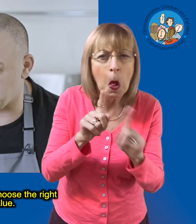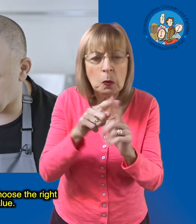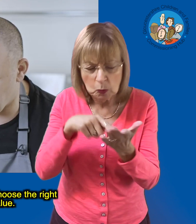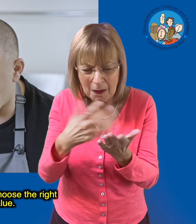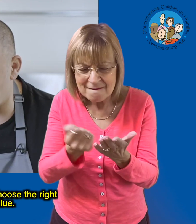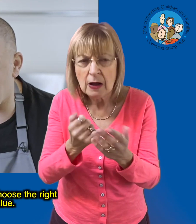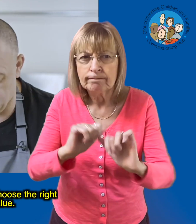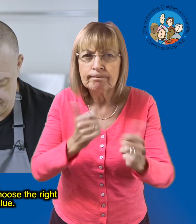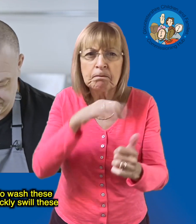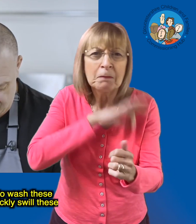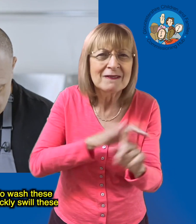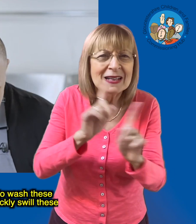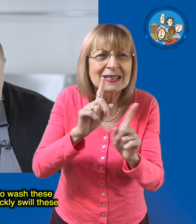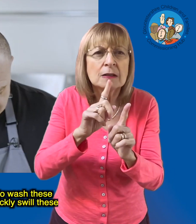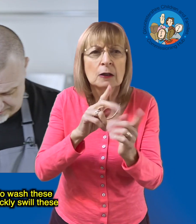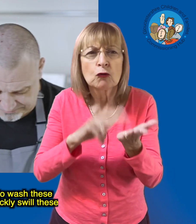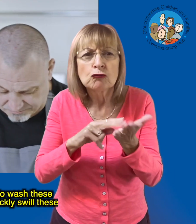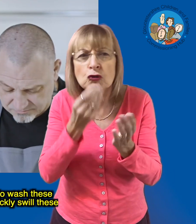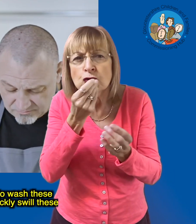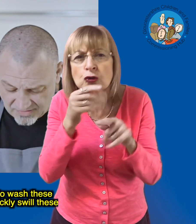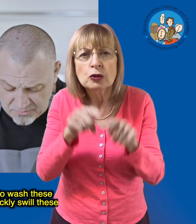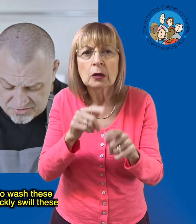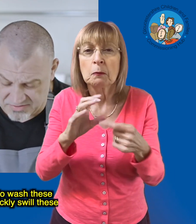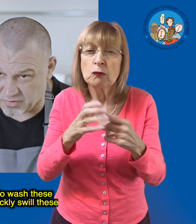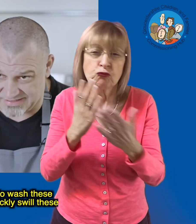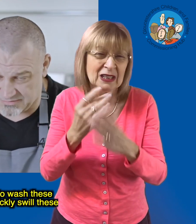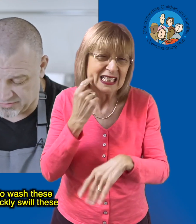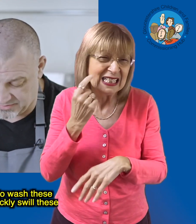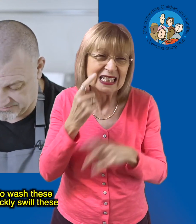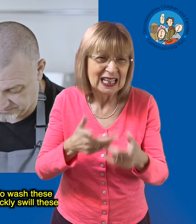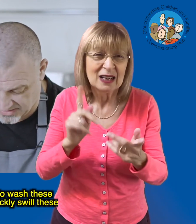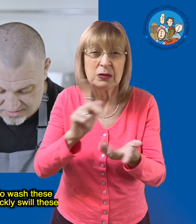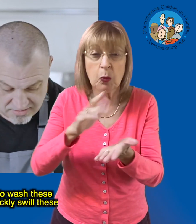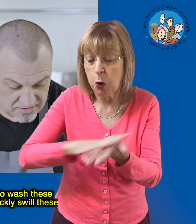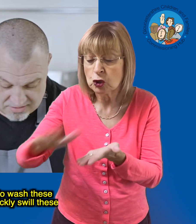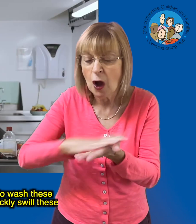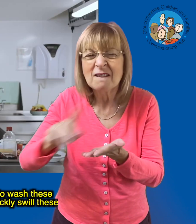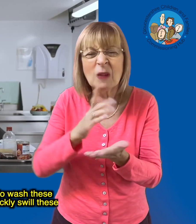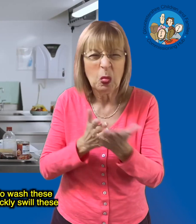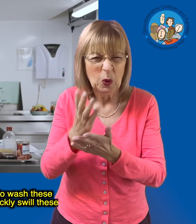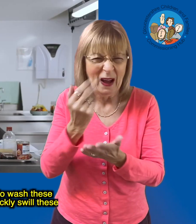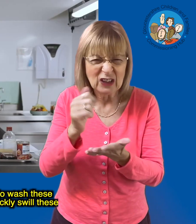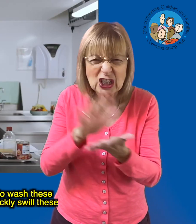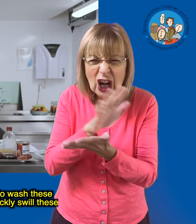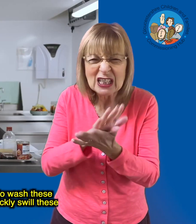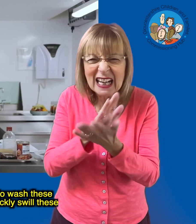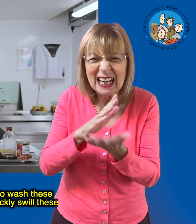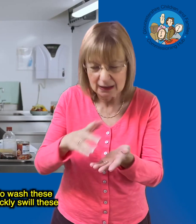to give you some nutritional value. So mushrooms are quite simple to